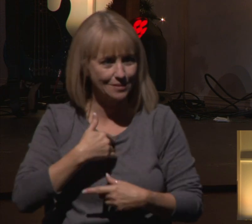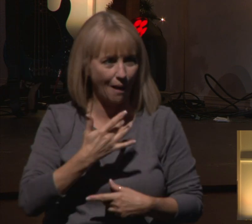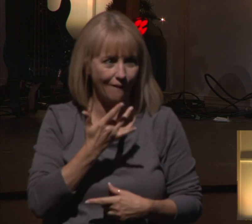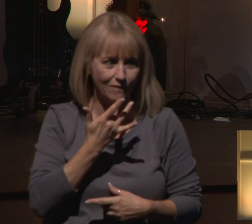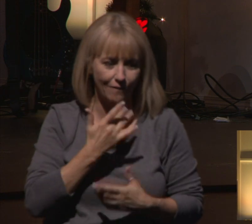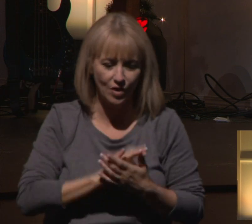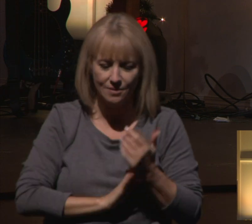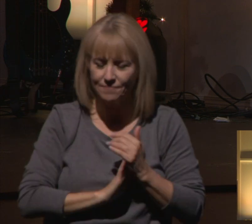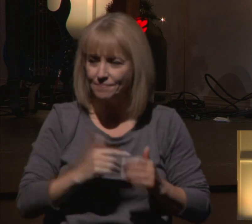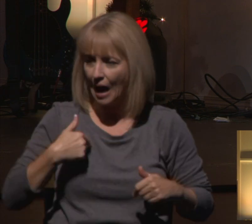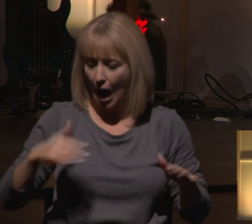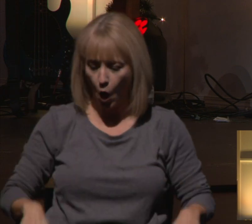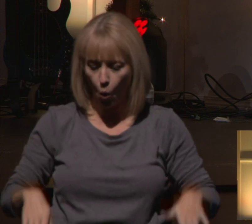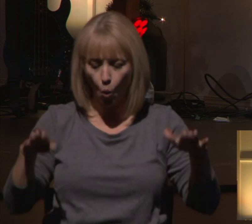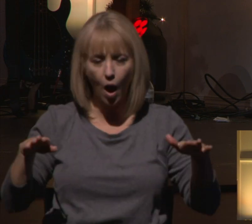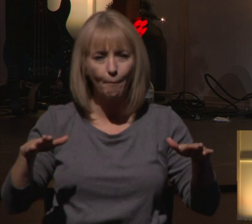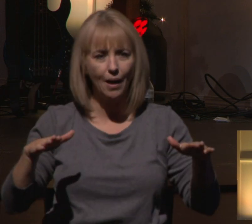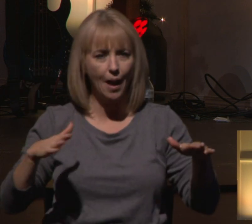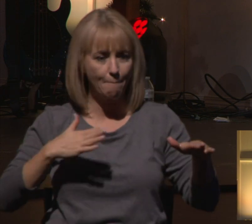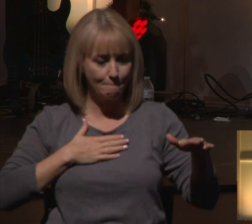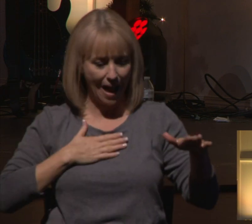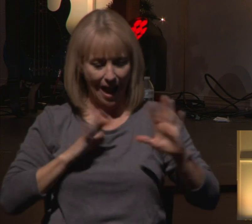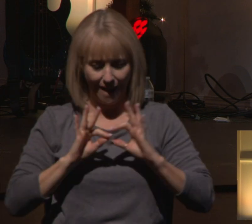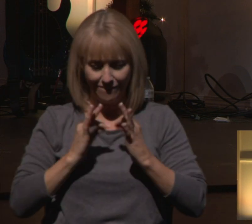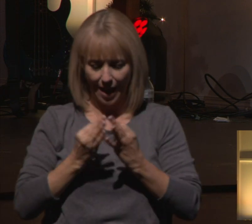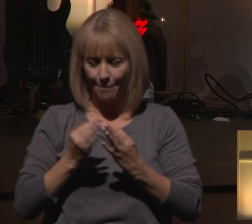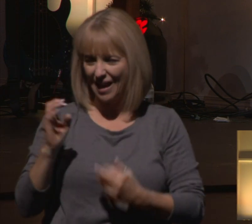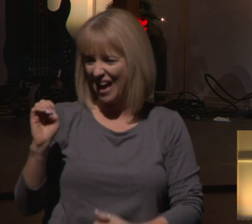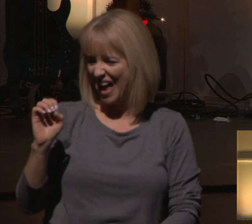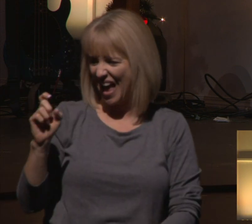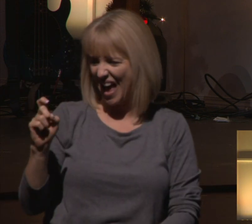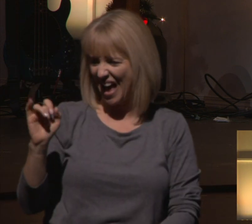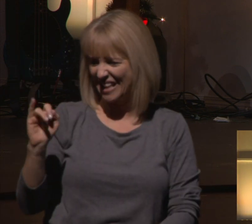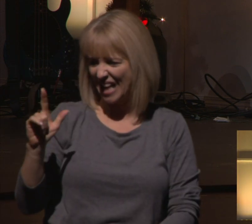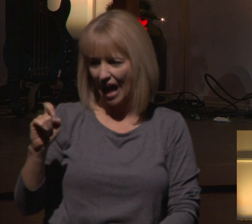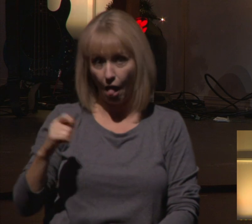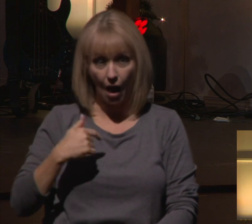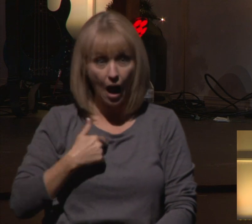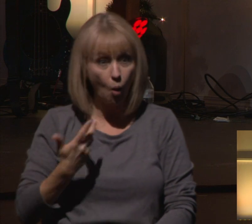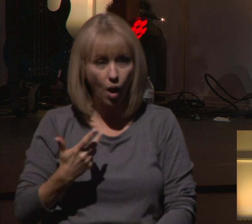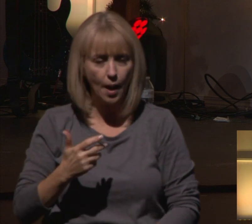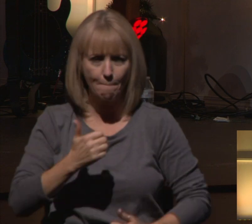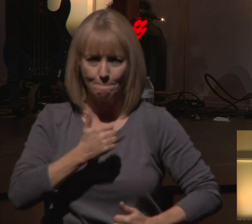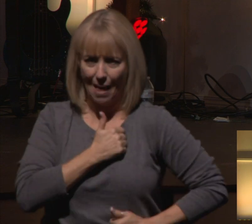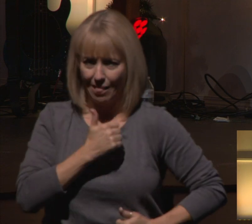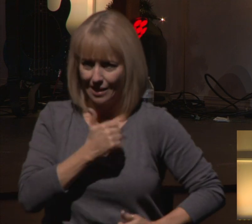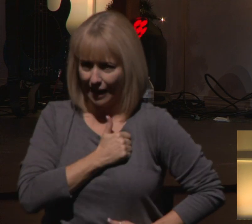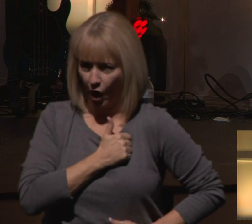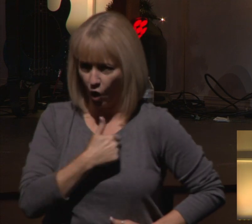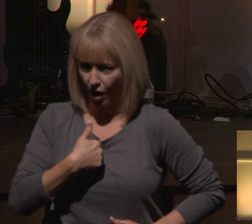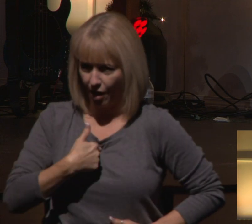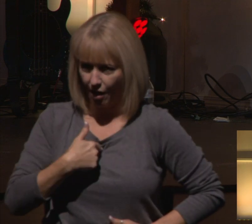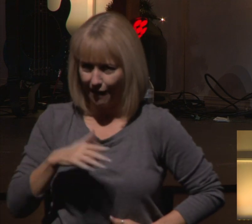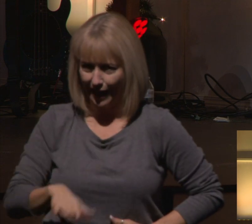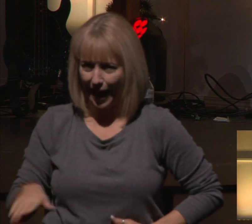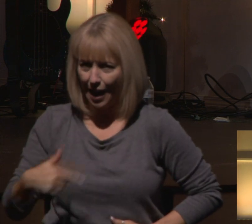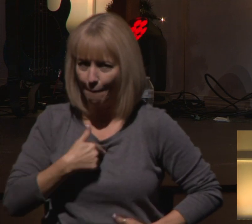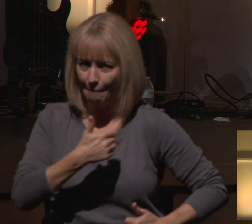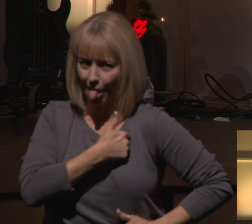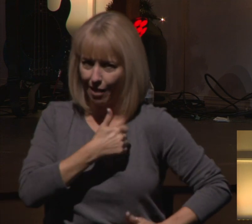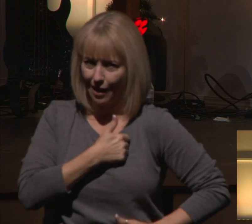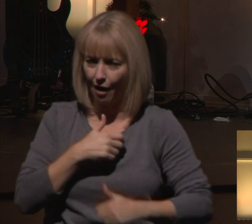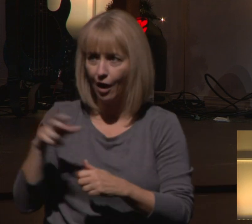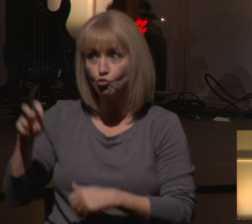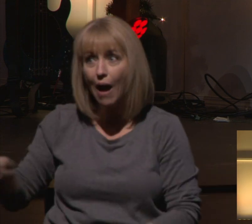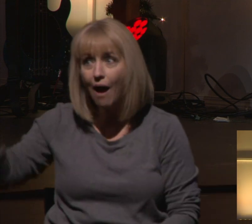a family in exile. I was a military kid. Anybody else, military children, just traveled all over the place.